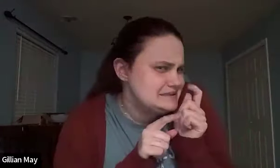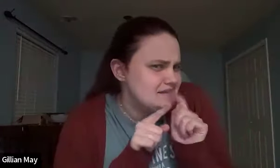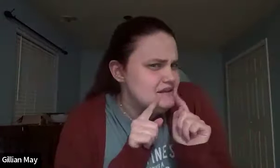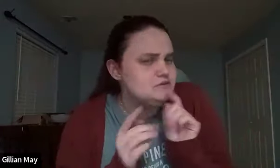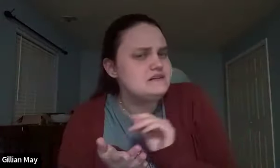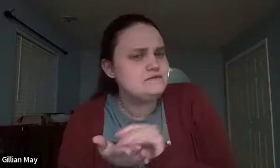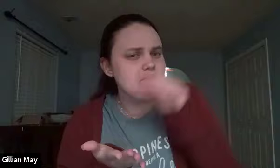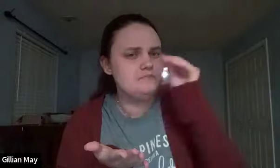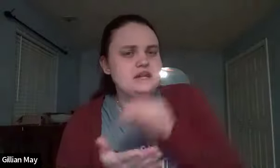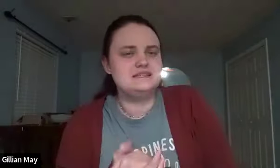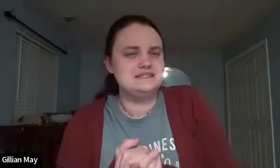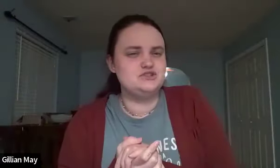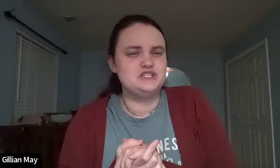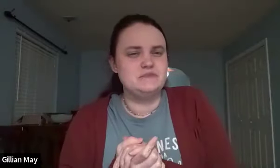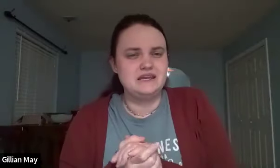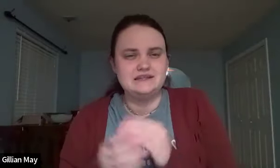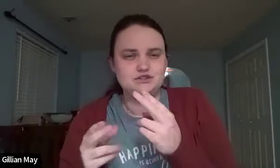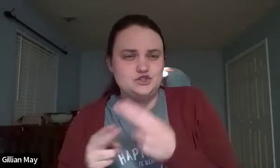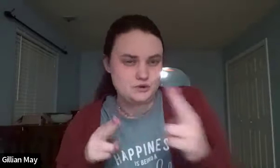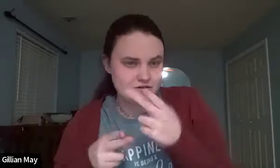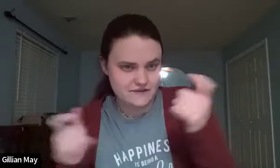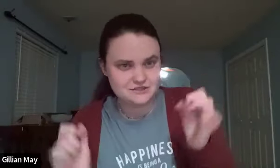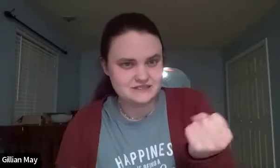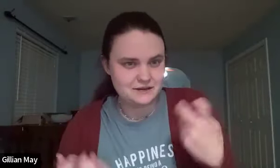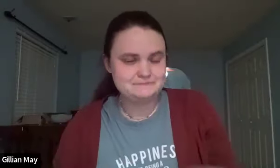a little different, but it's just to make it shorter and faster to sign.